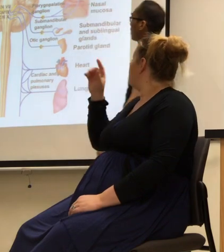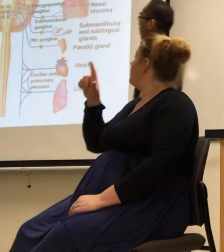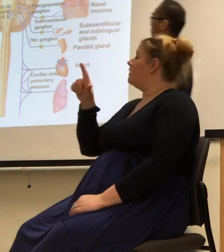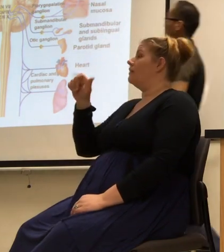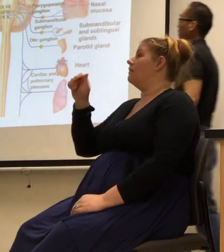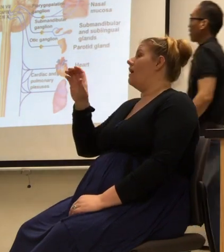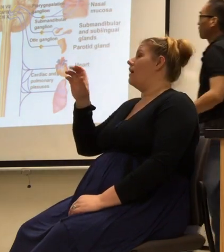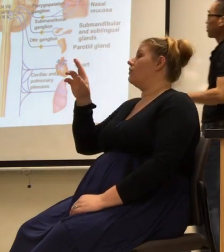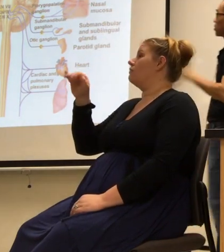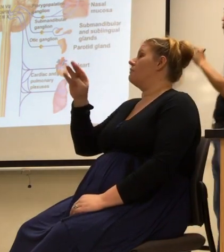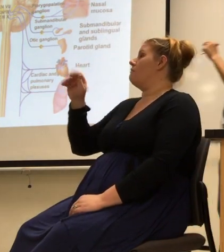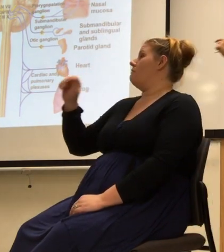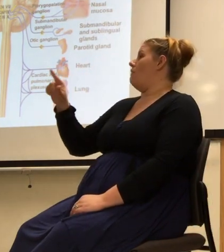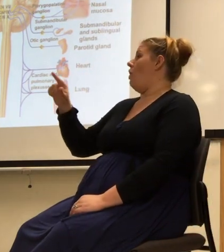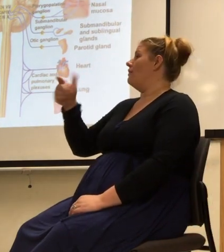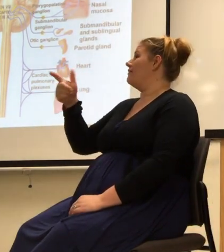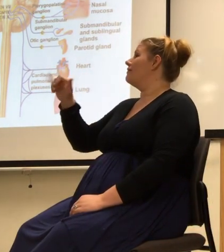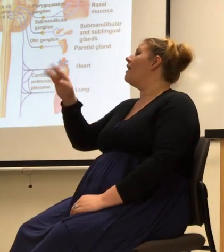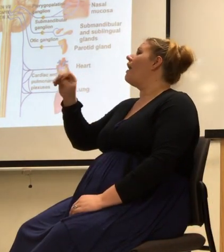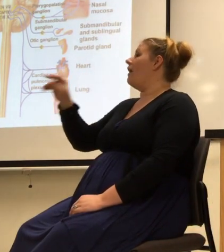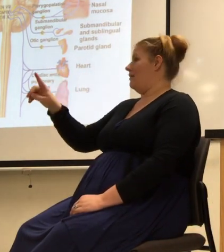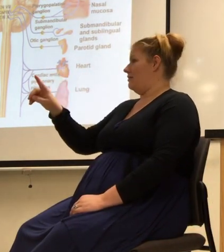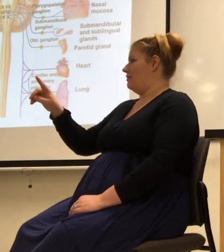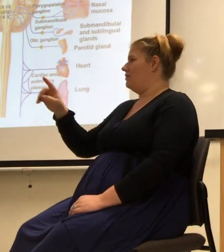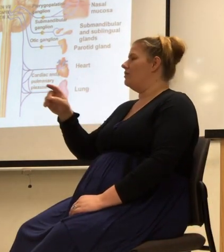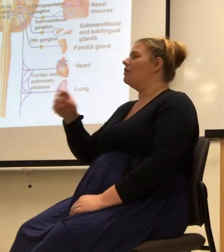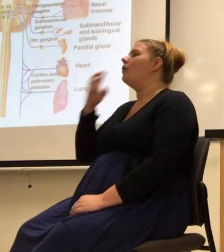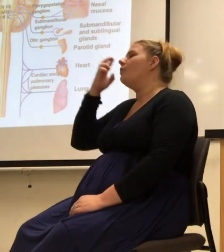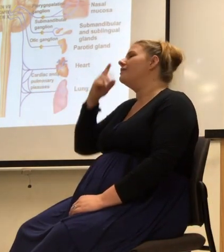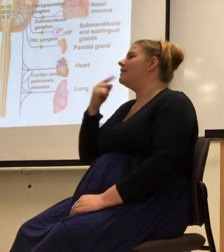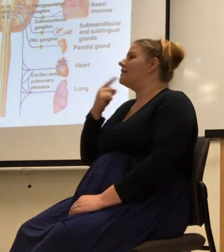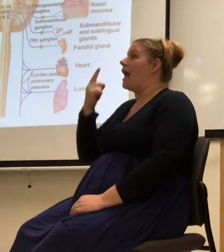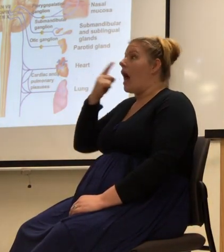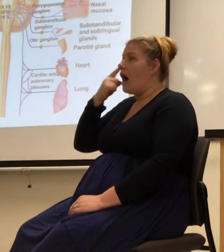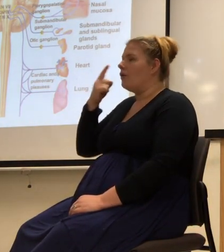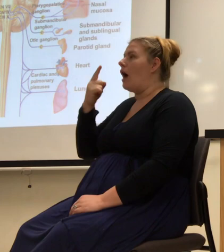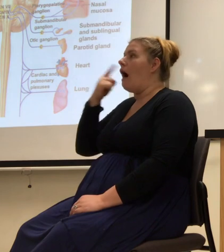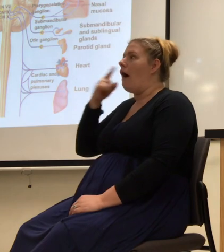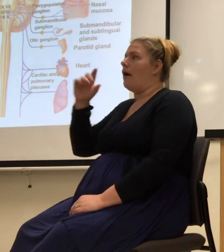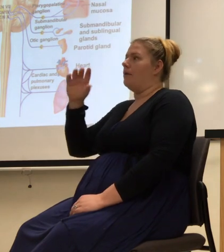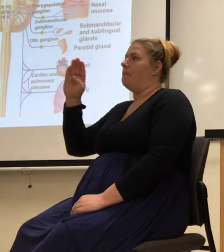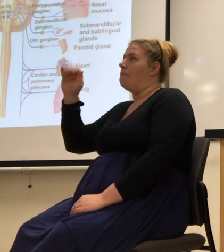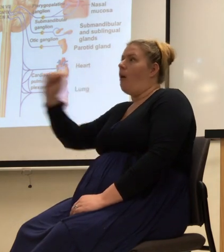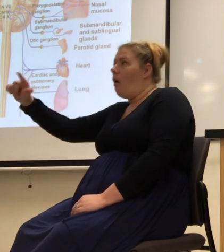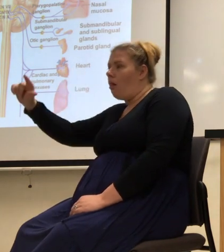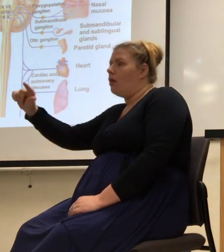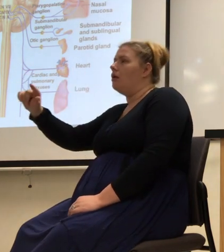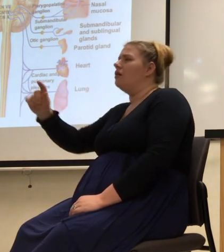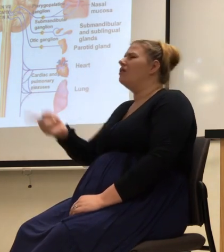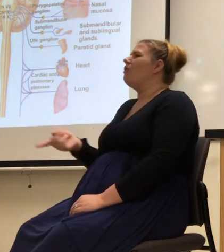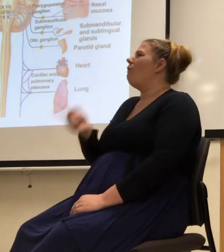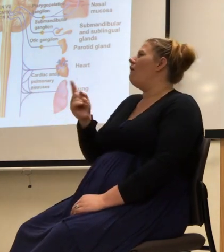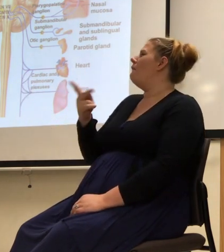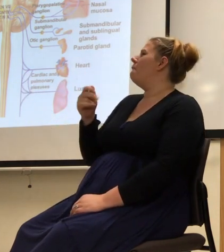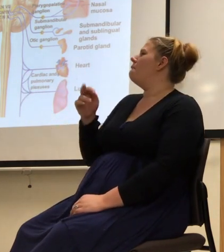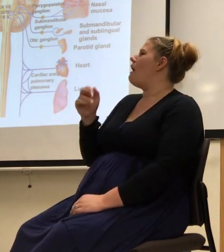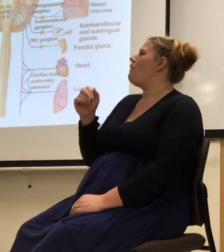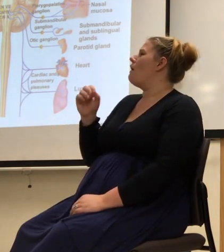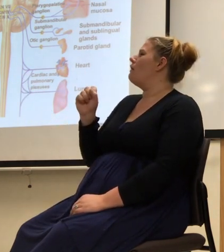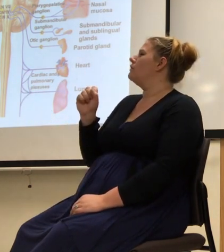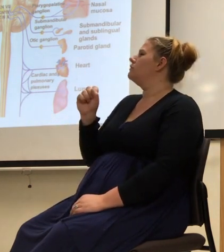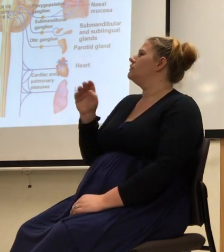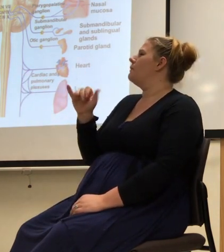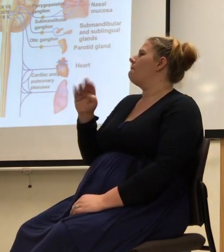have parasympathetic function. The reason they say eye for eyeball is one of the parasympathetic functions is to